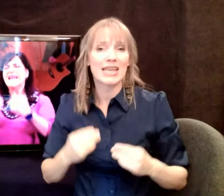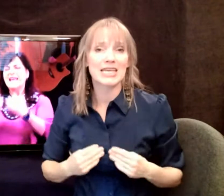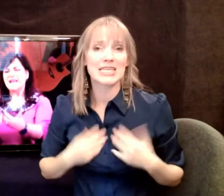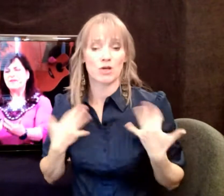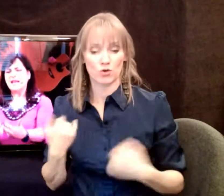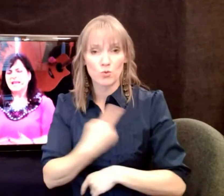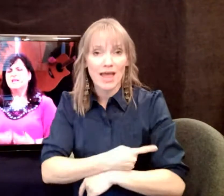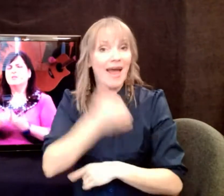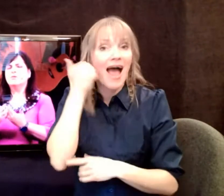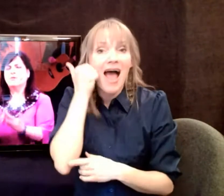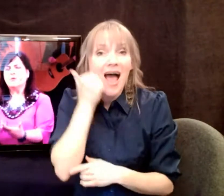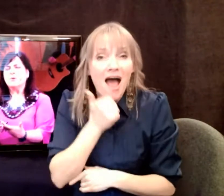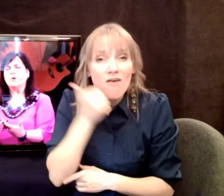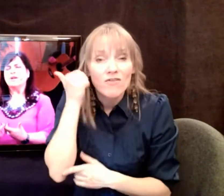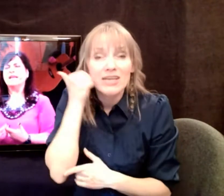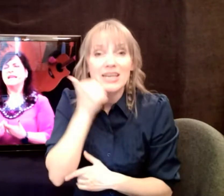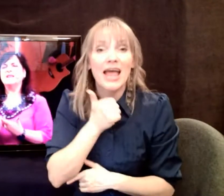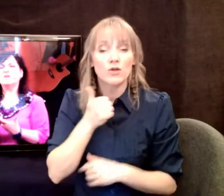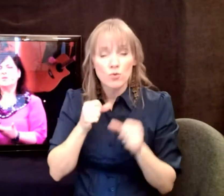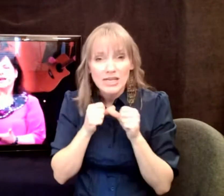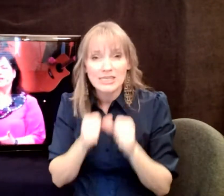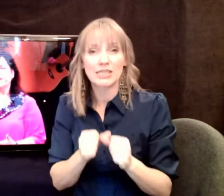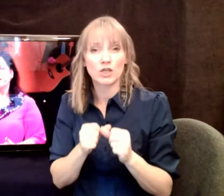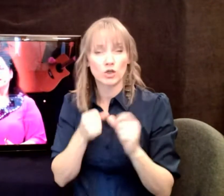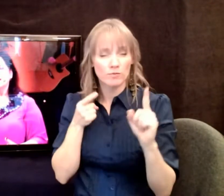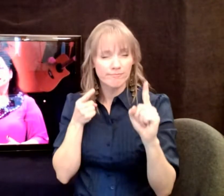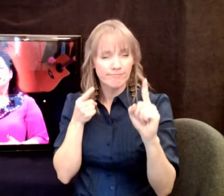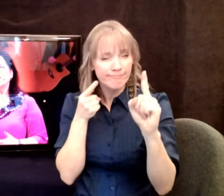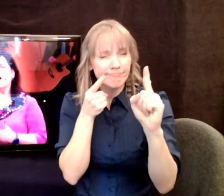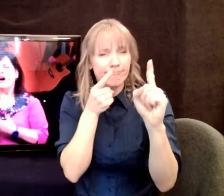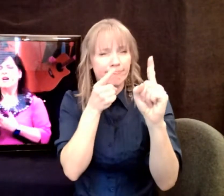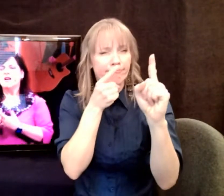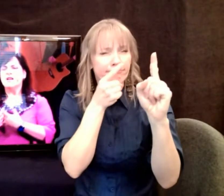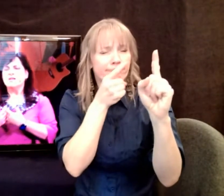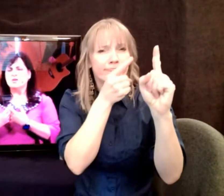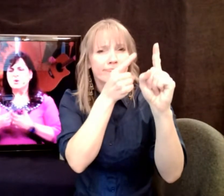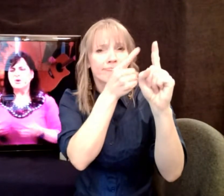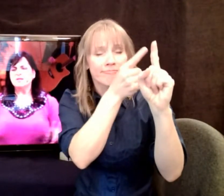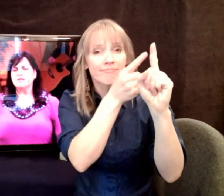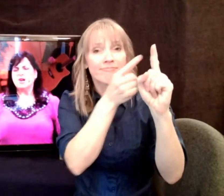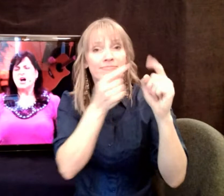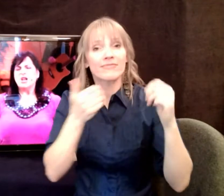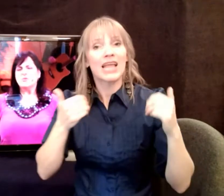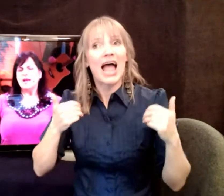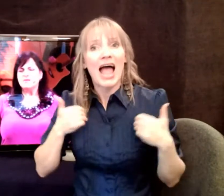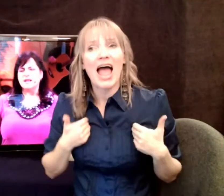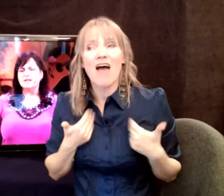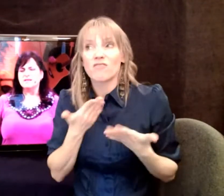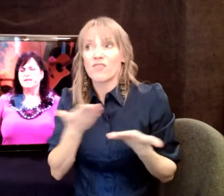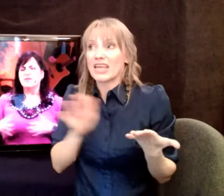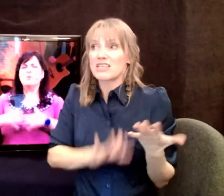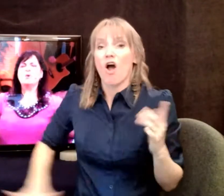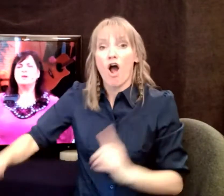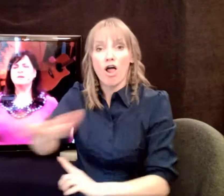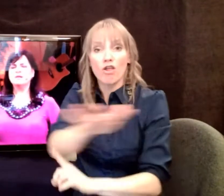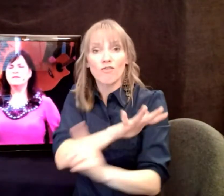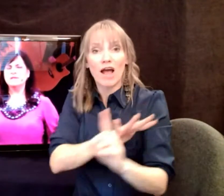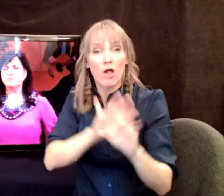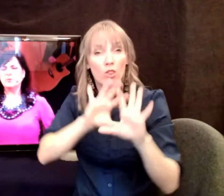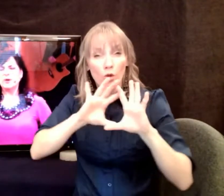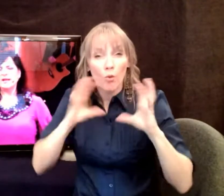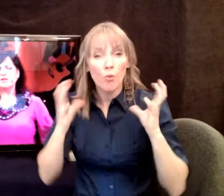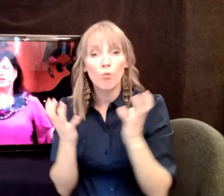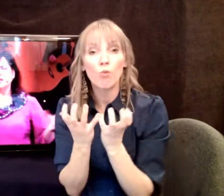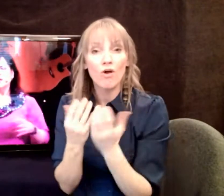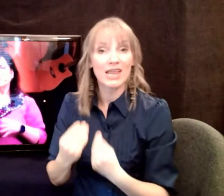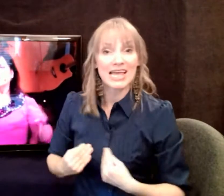and every day to move forward in those directions, that there are sources all around us, the world of